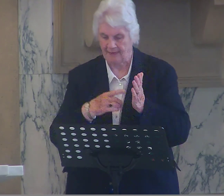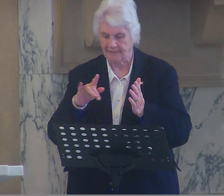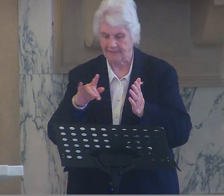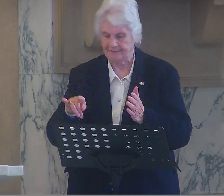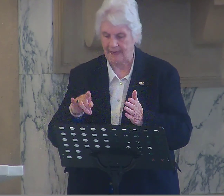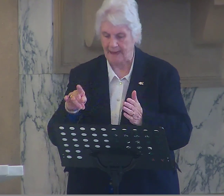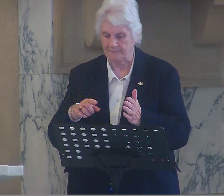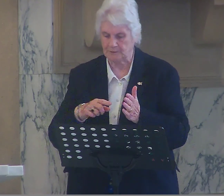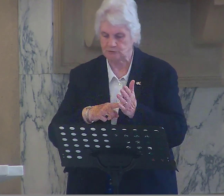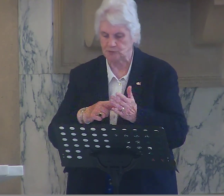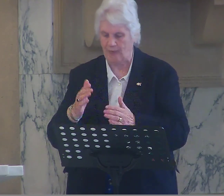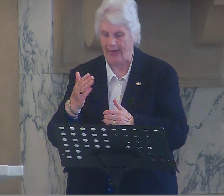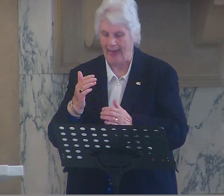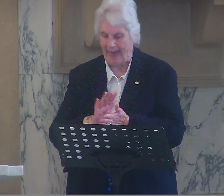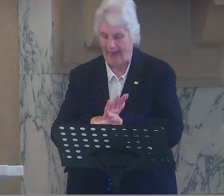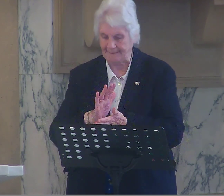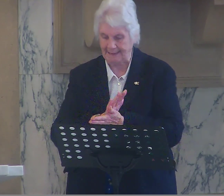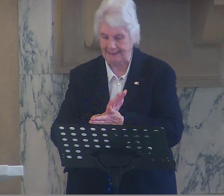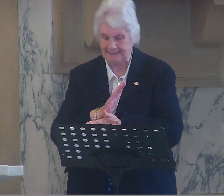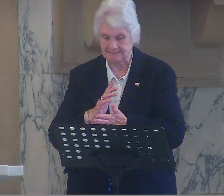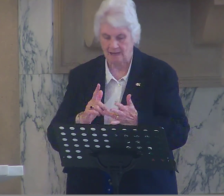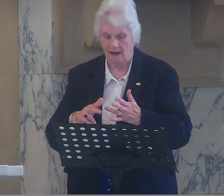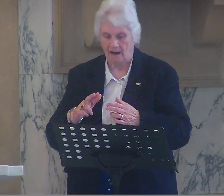the happiness of the kingdom.